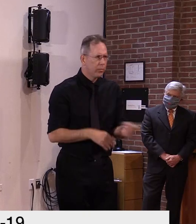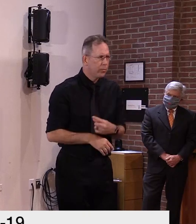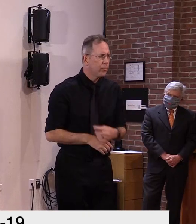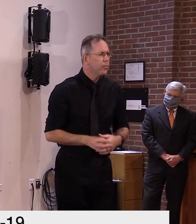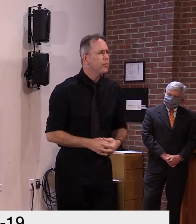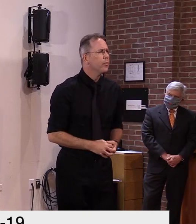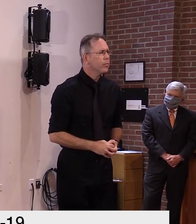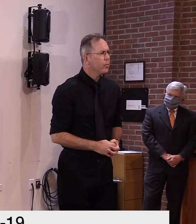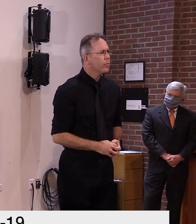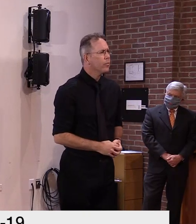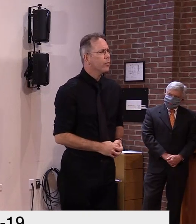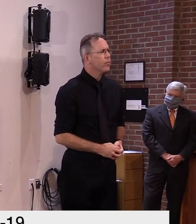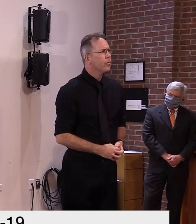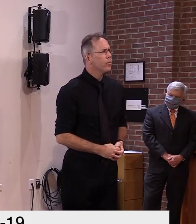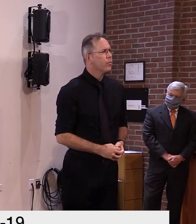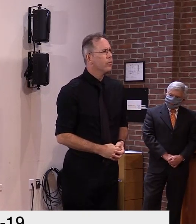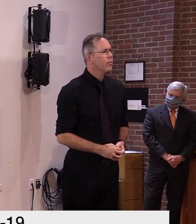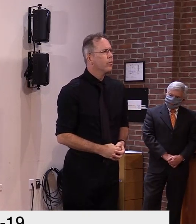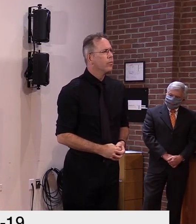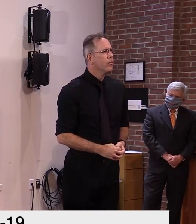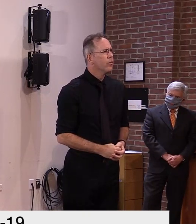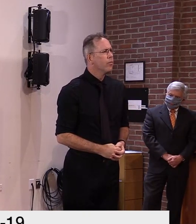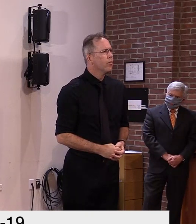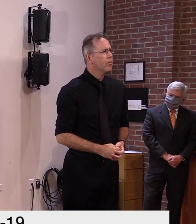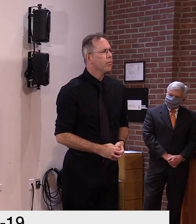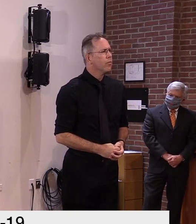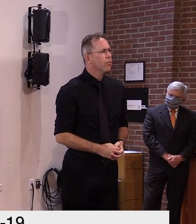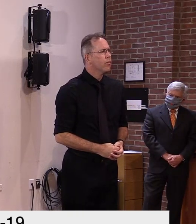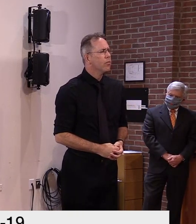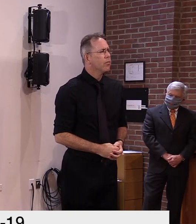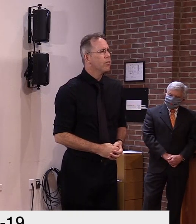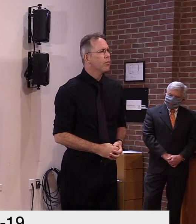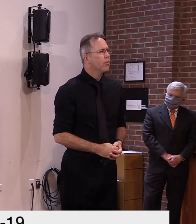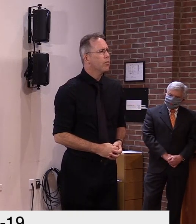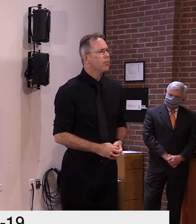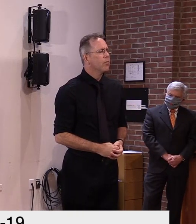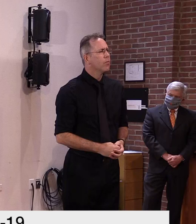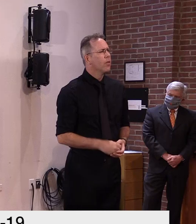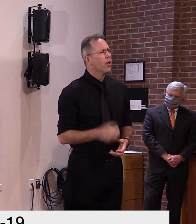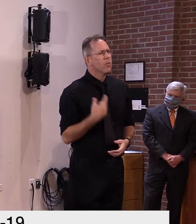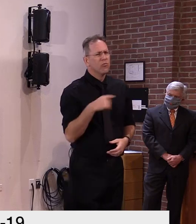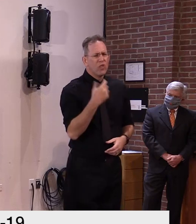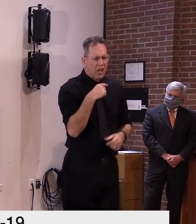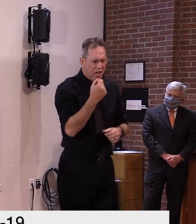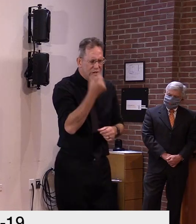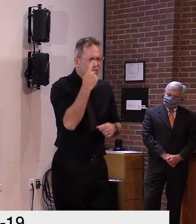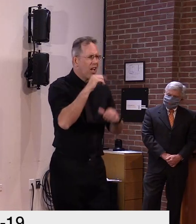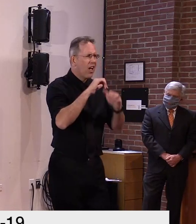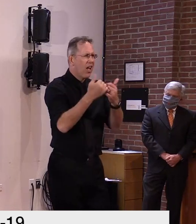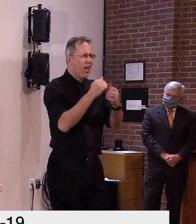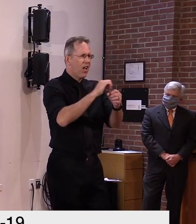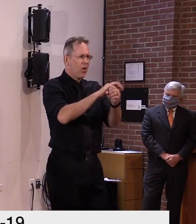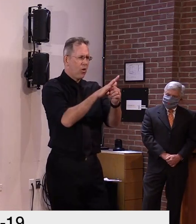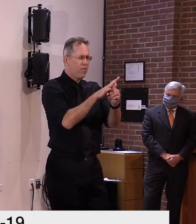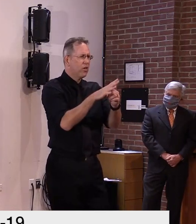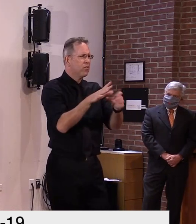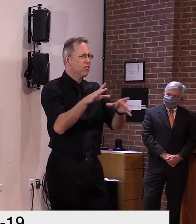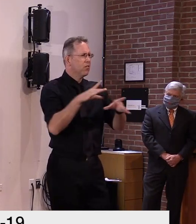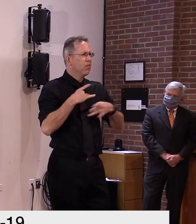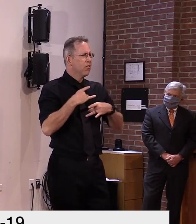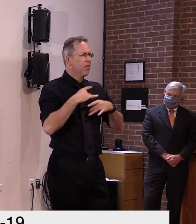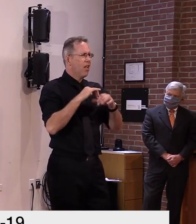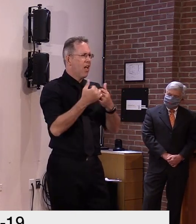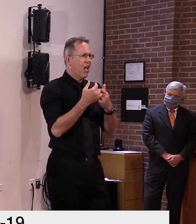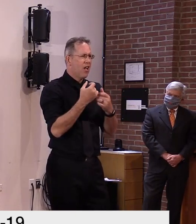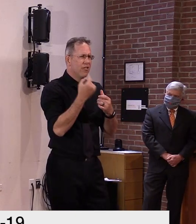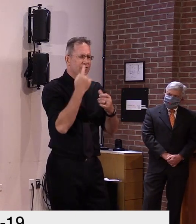virus? I'm kind of thinking big picture here, like we see cases pop up here or there in Vermont. Are there any similarities that you can draw a